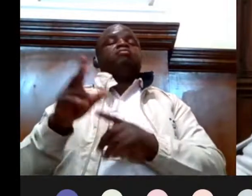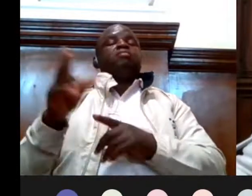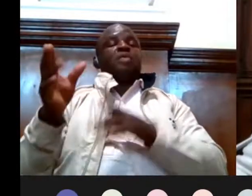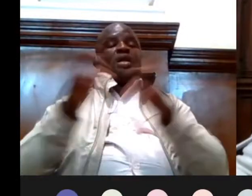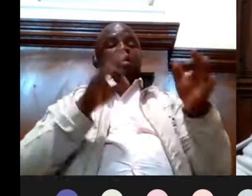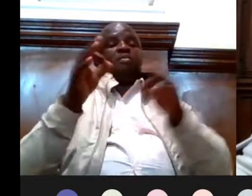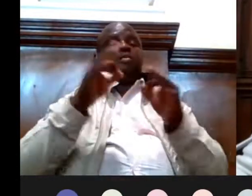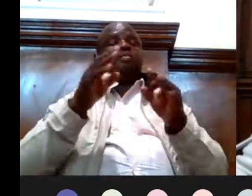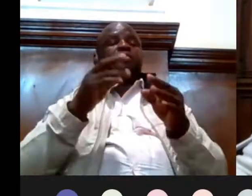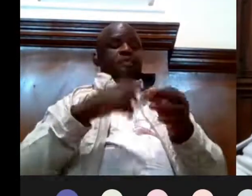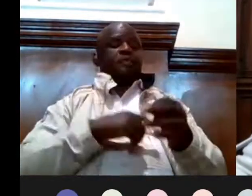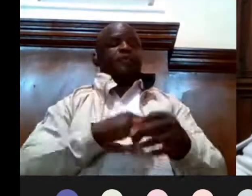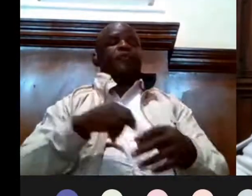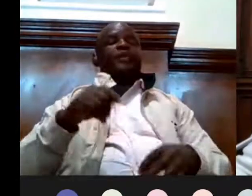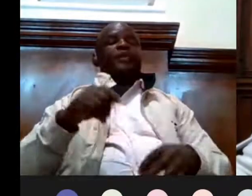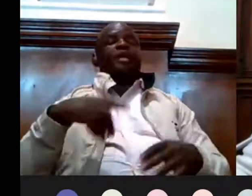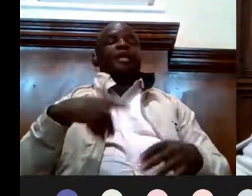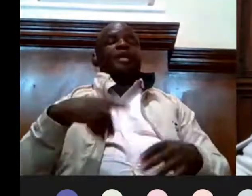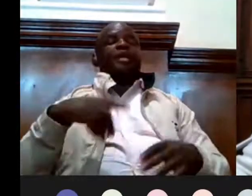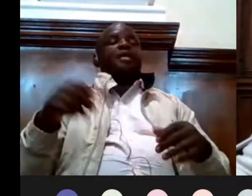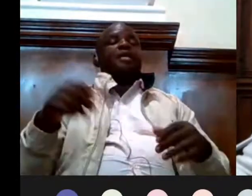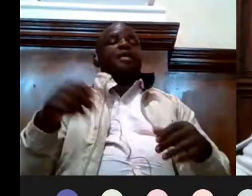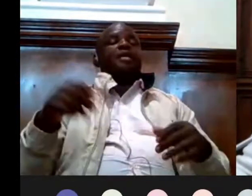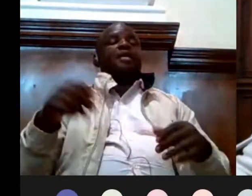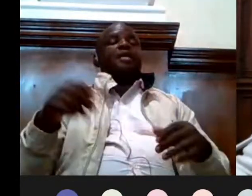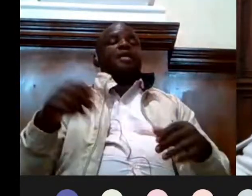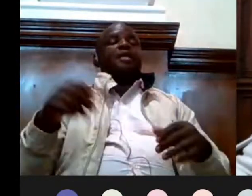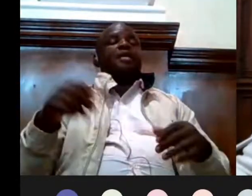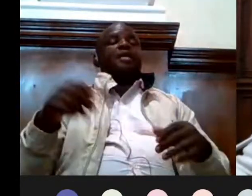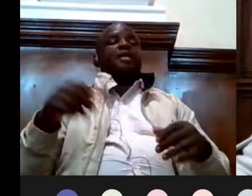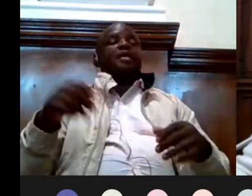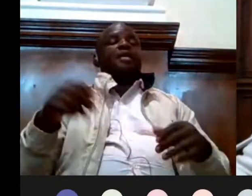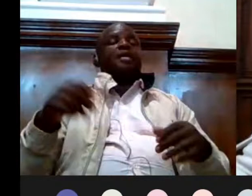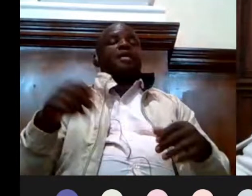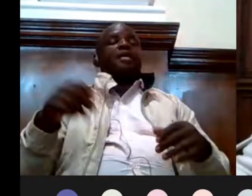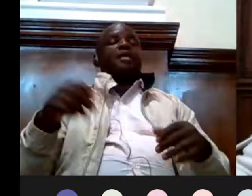appointment of women to decision-making positions in the